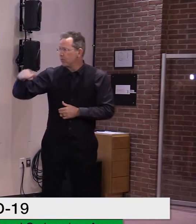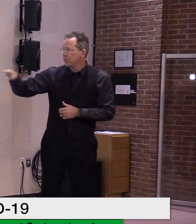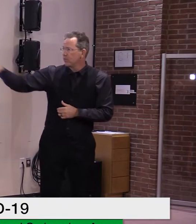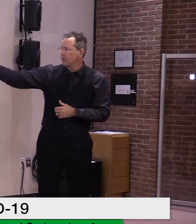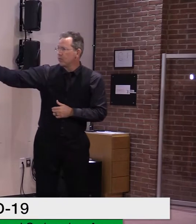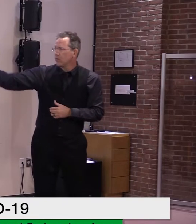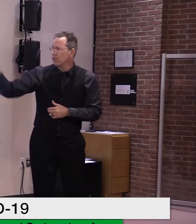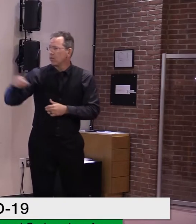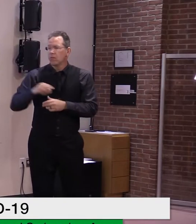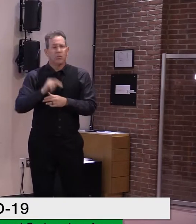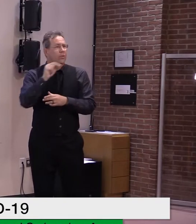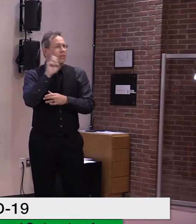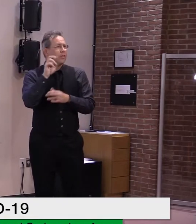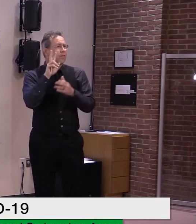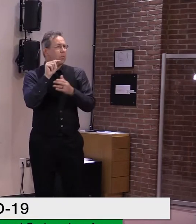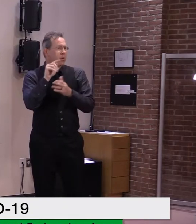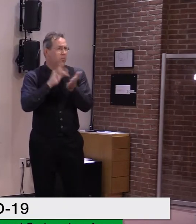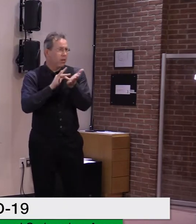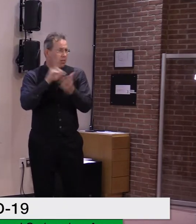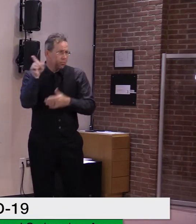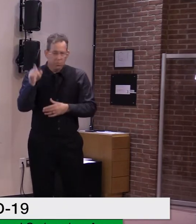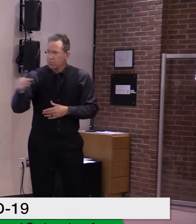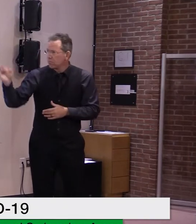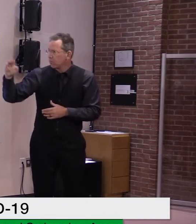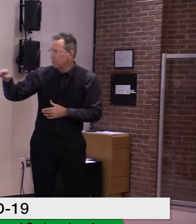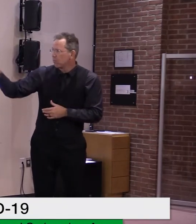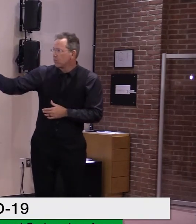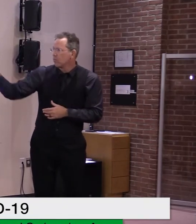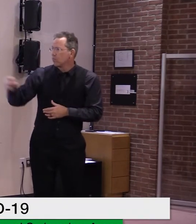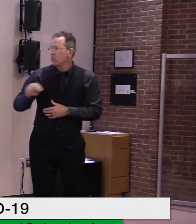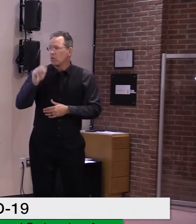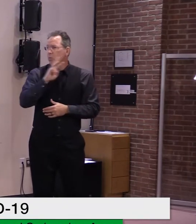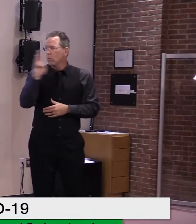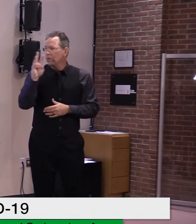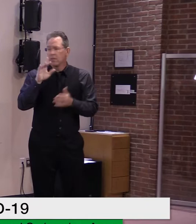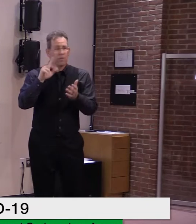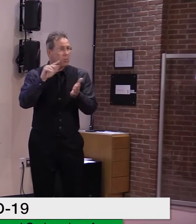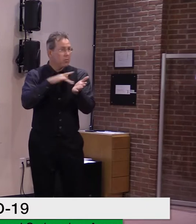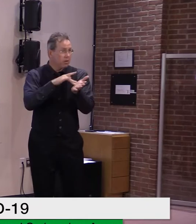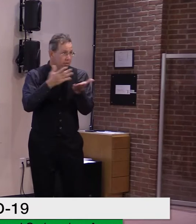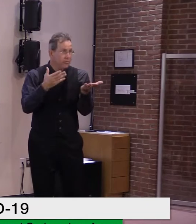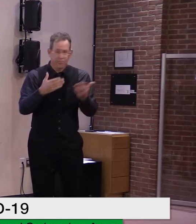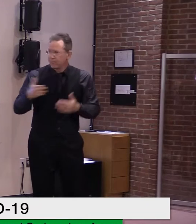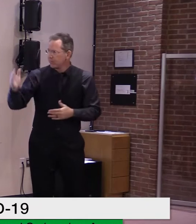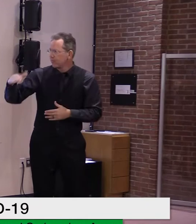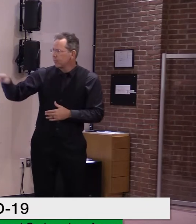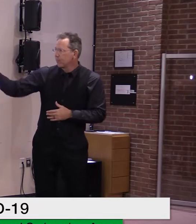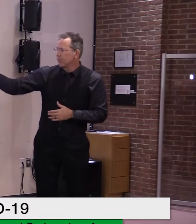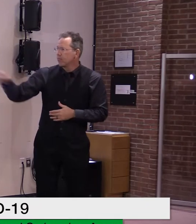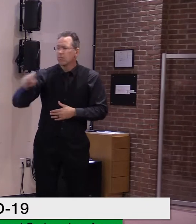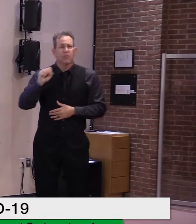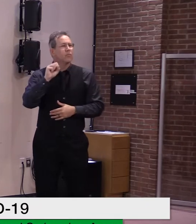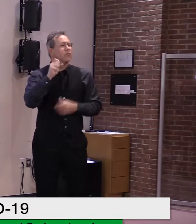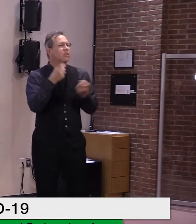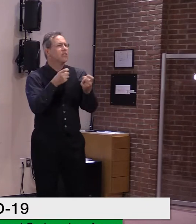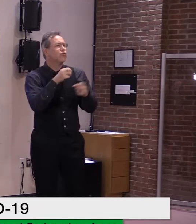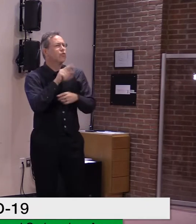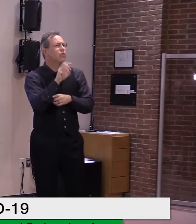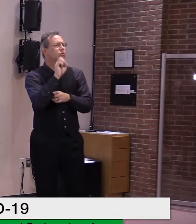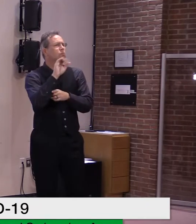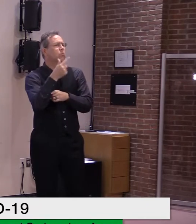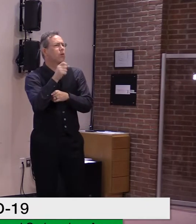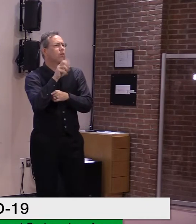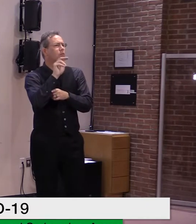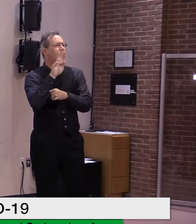Center, Smuggler's Notch Resort, and Waterbury Farmers Market. There are also opportunities